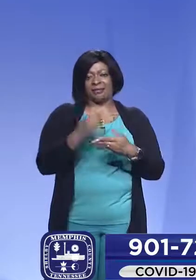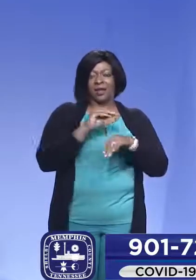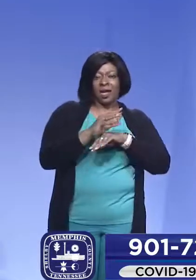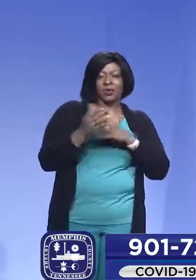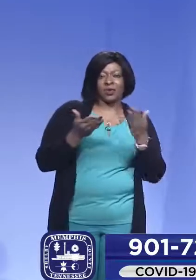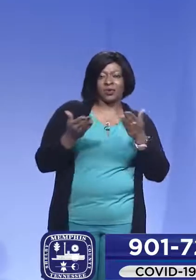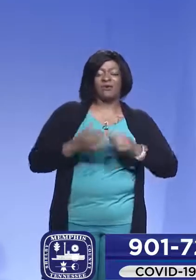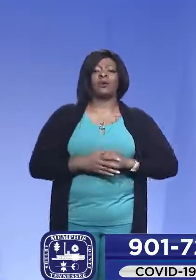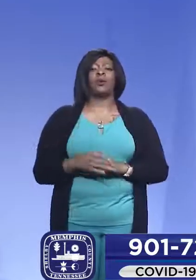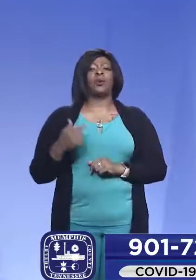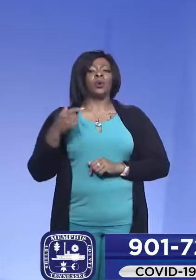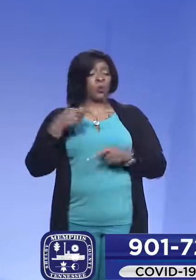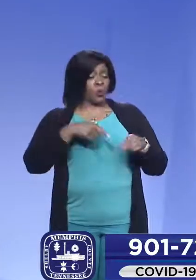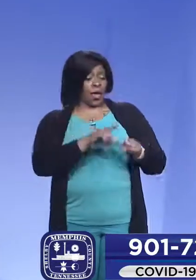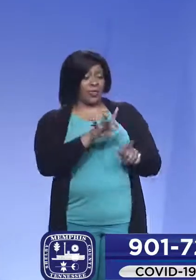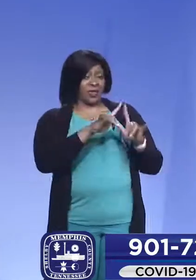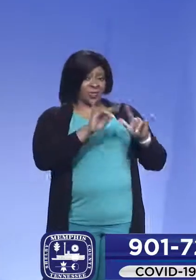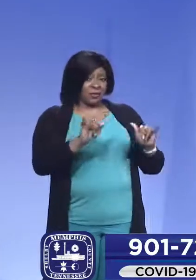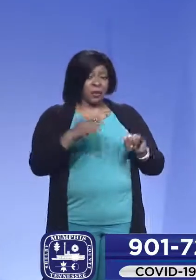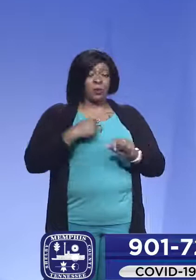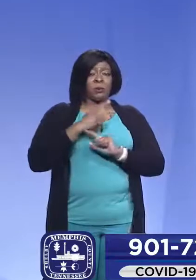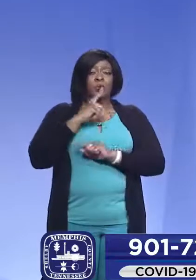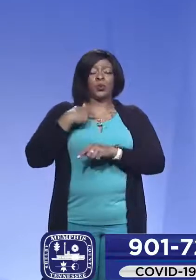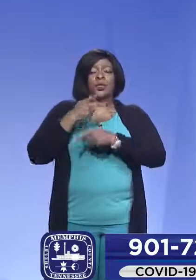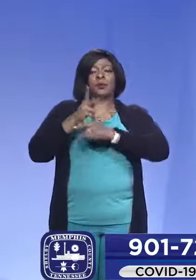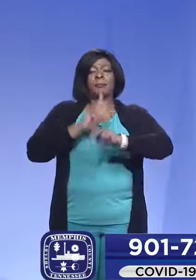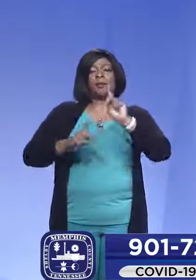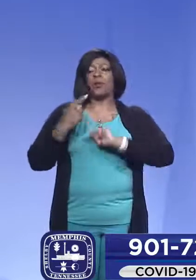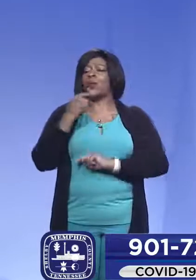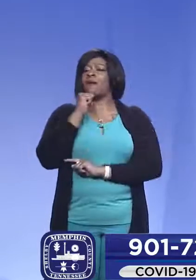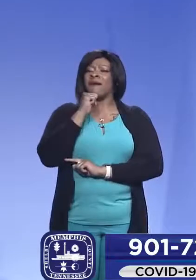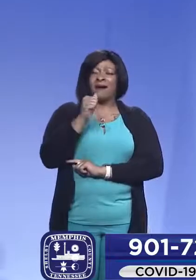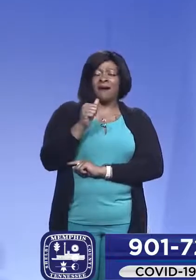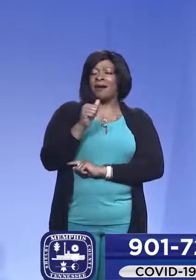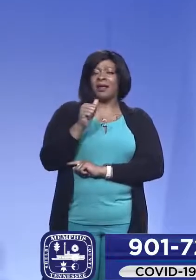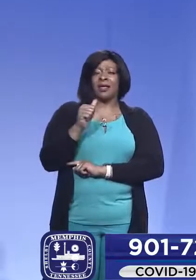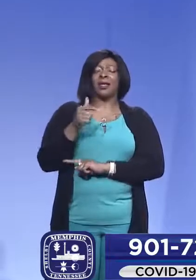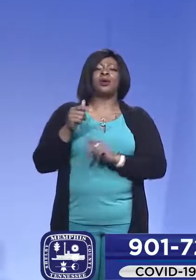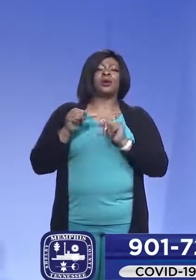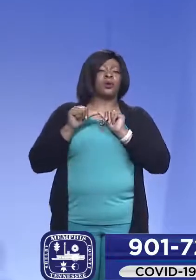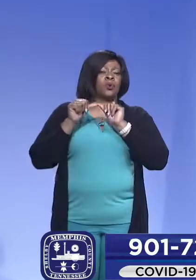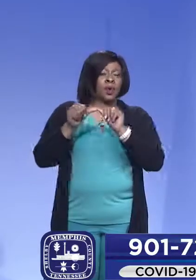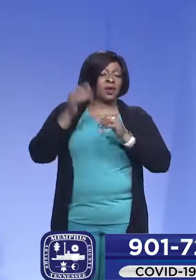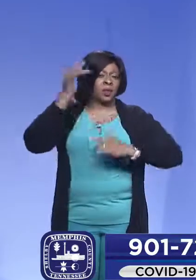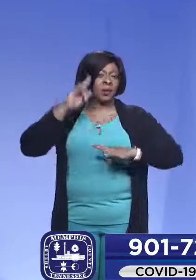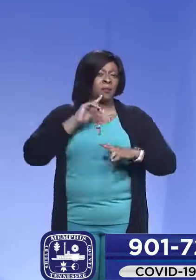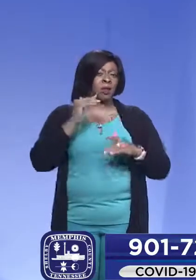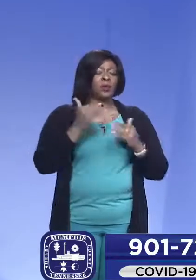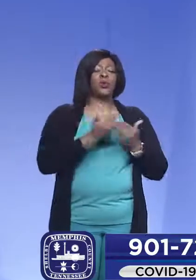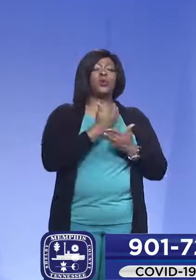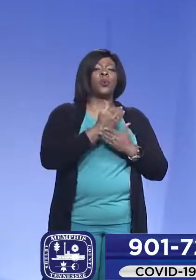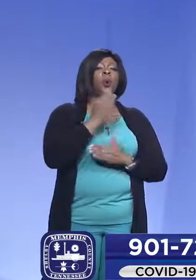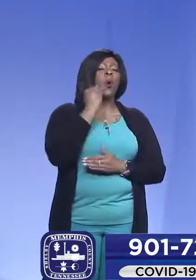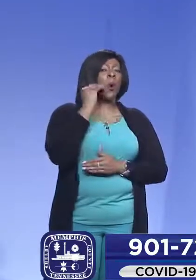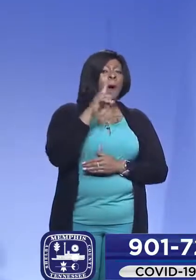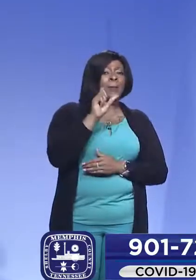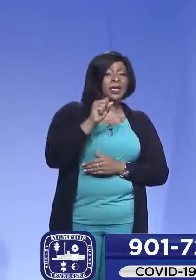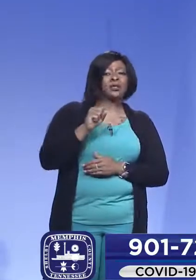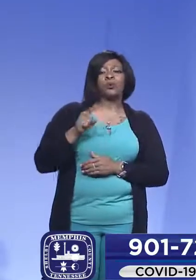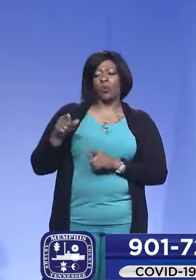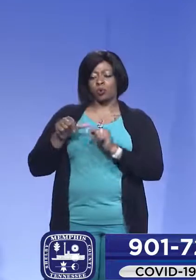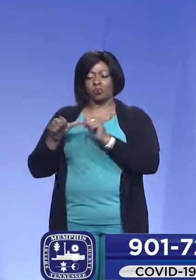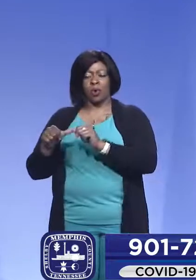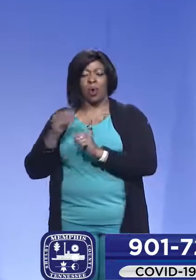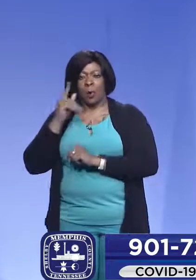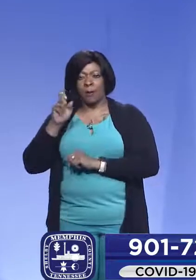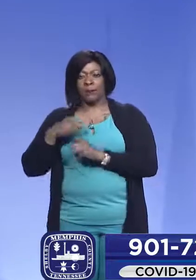we were doing that, we also ensured that we took care of people who were not just chronically homeless, but newly homeless, to make sure that they